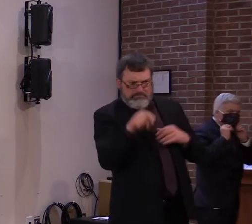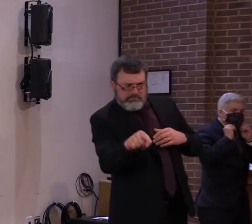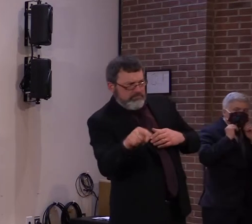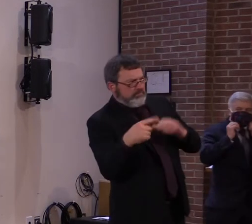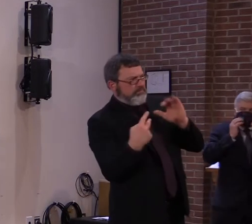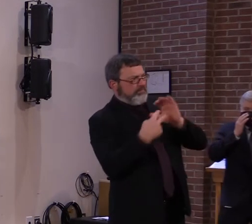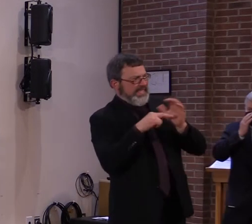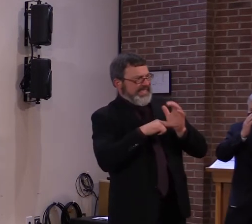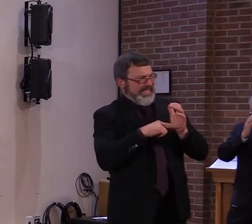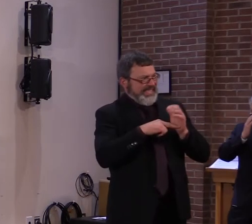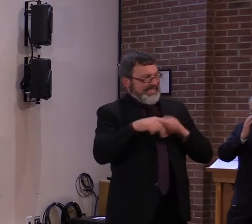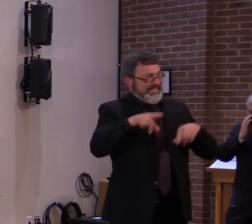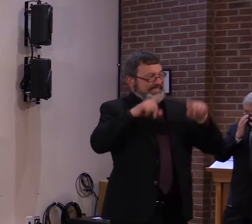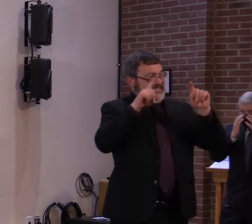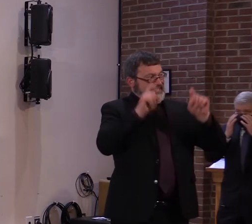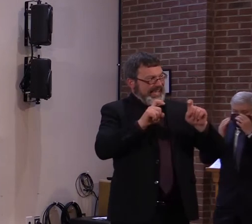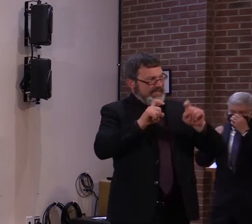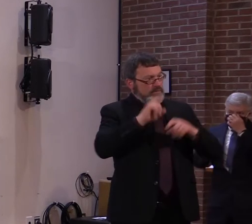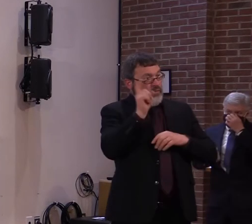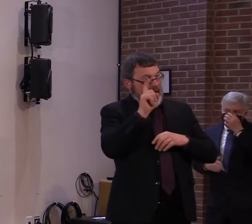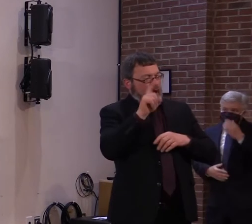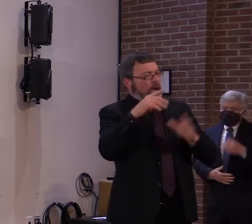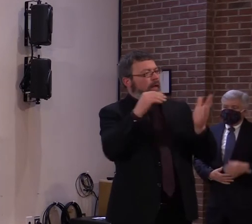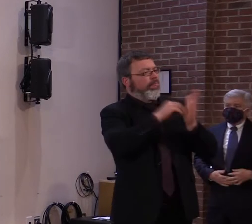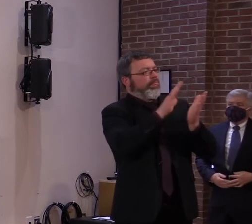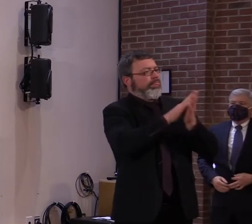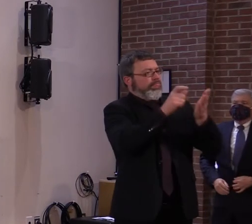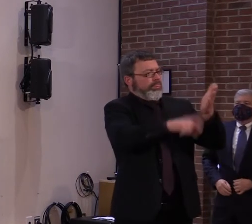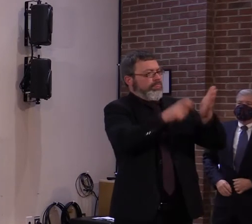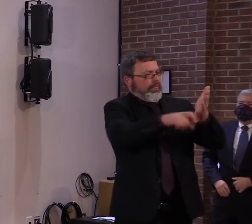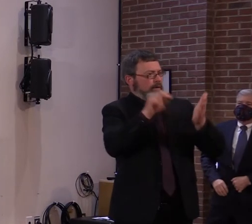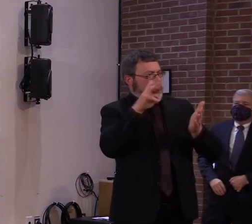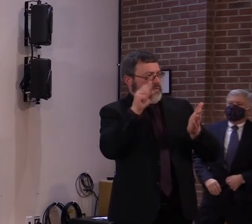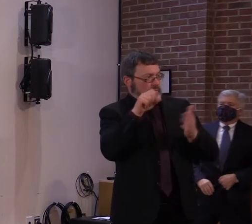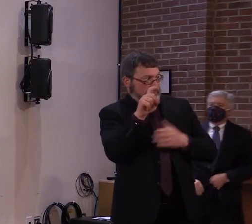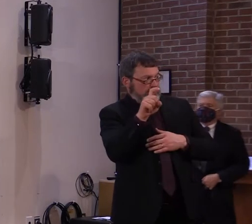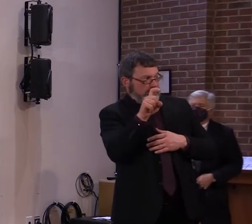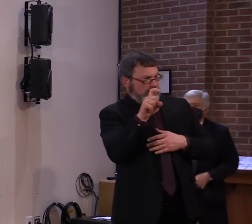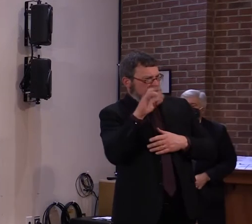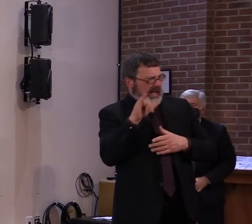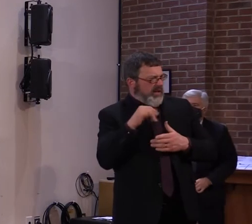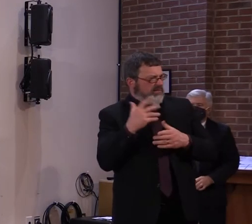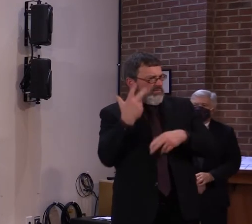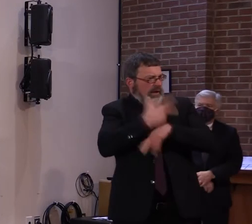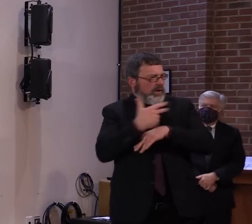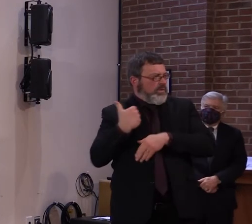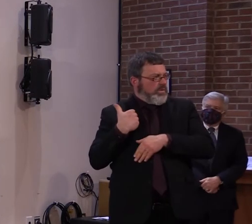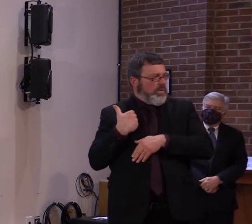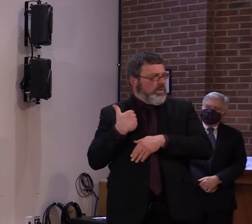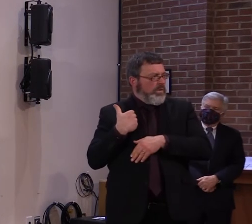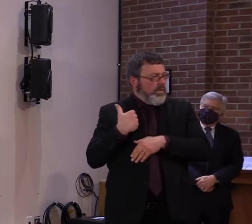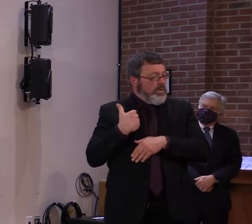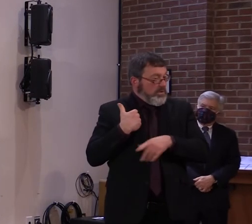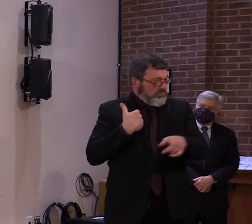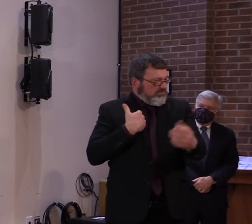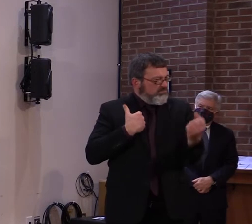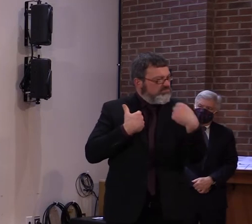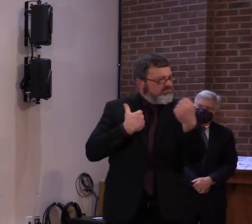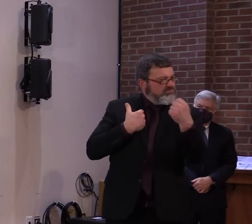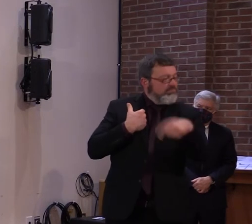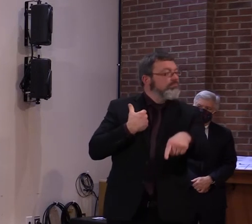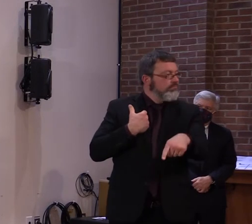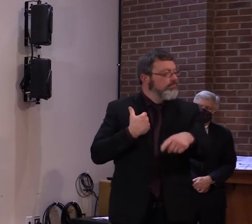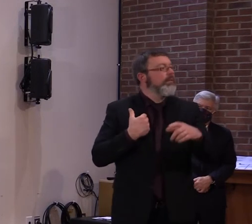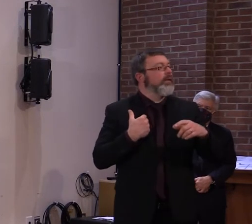in the news, I guess a few days ago. that would naturally return within